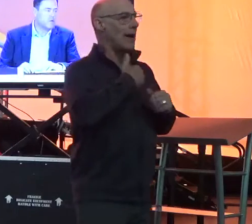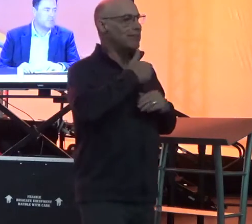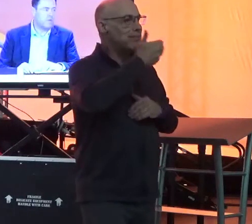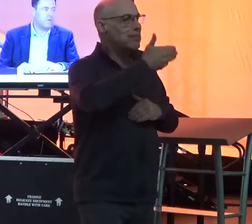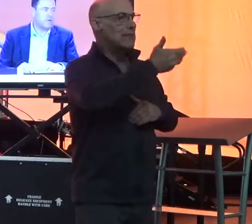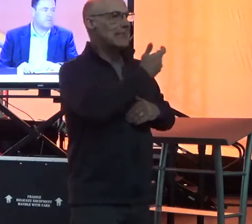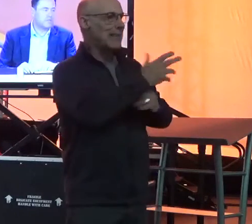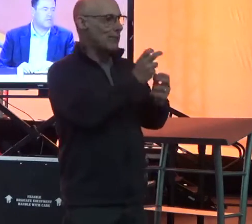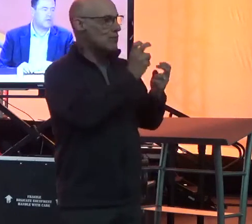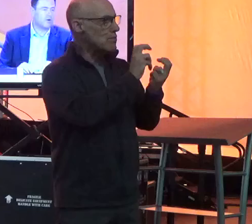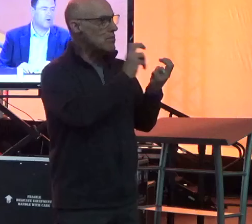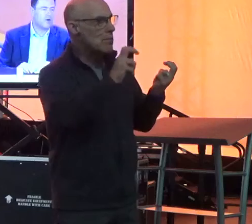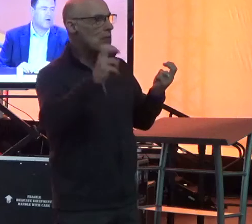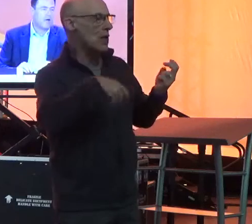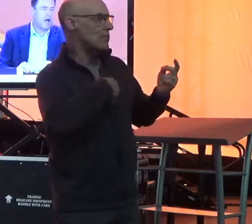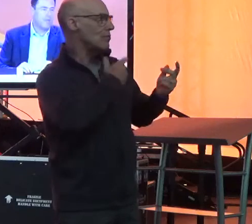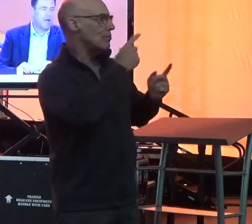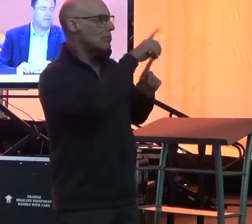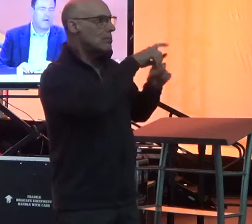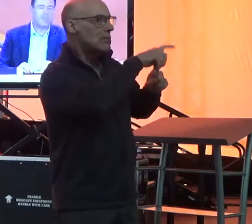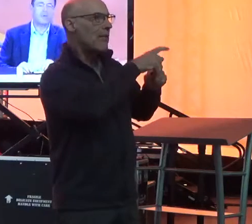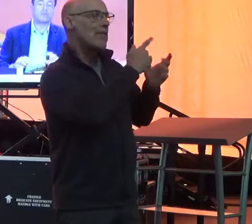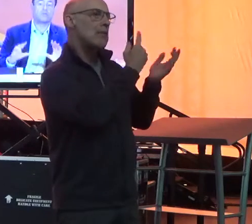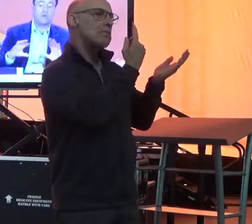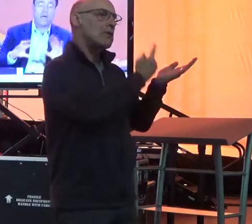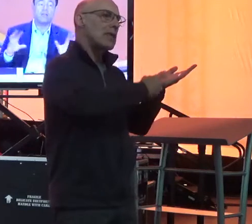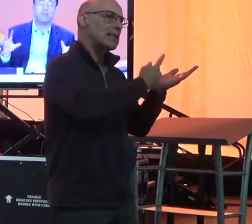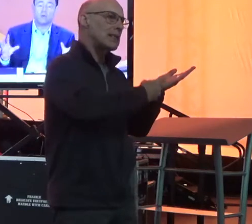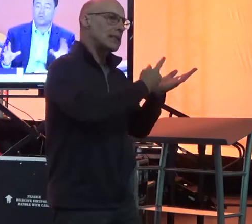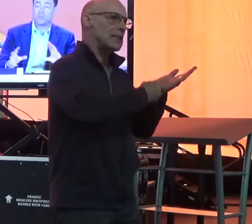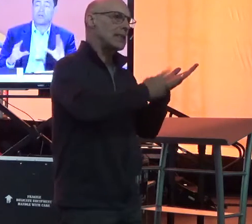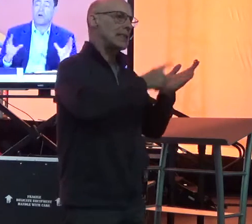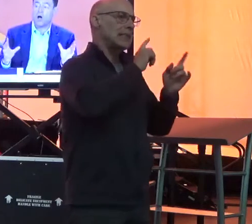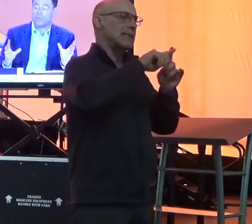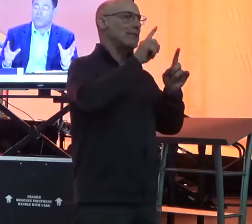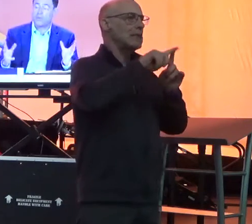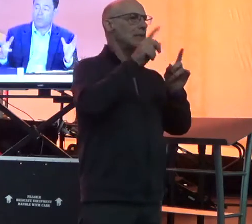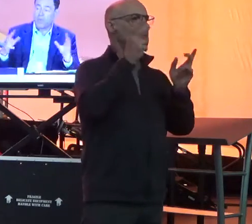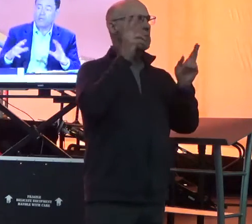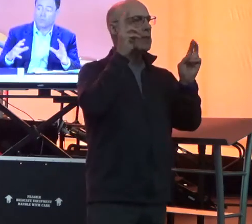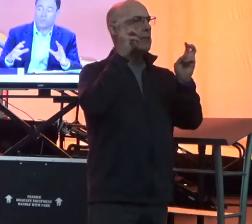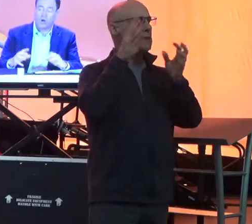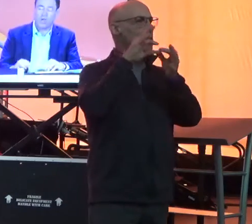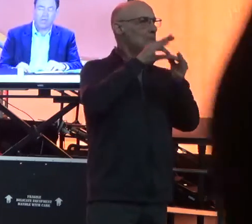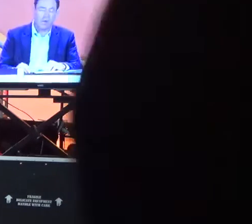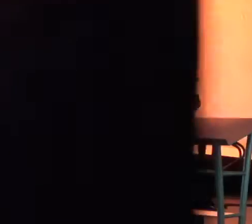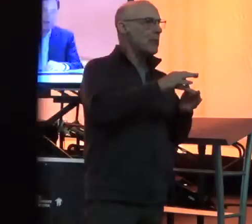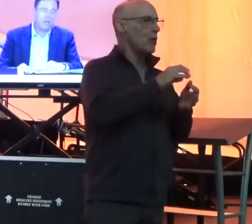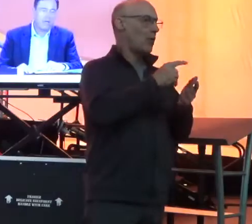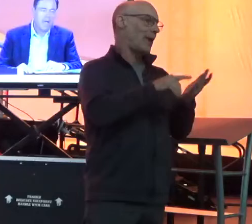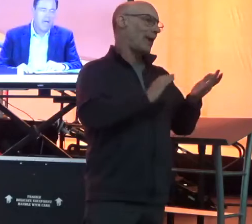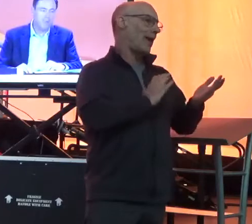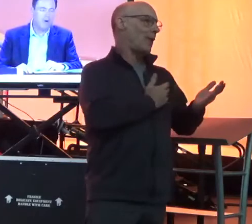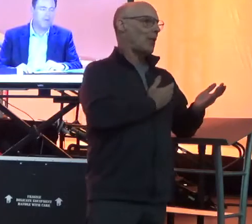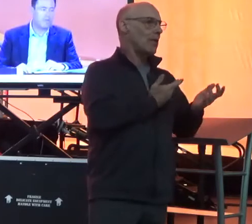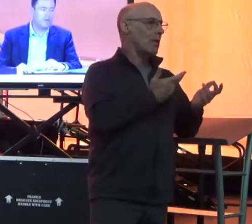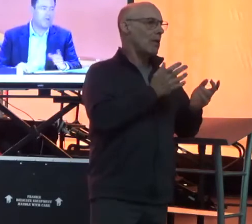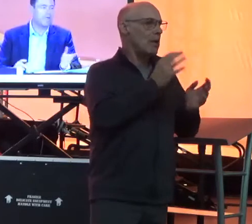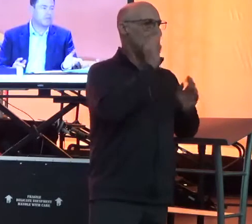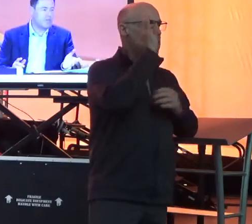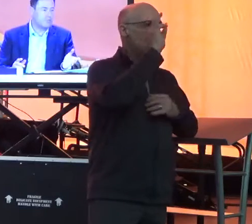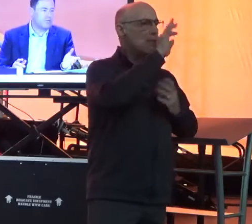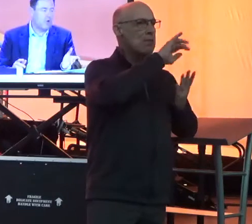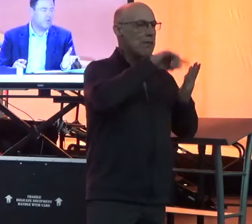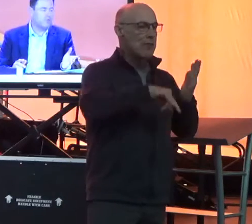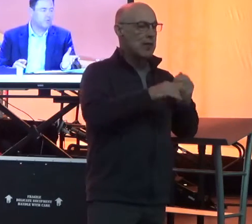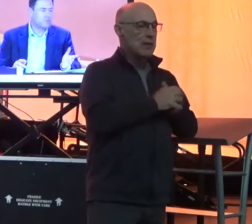are speaking or attending here about topics related to or spinning off from the things that we're talking about. And one of the most obvious